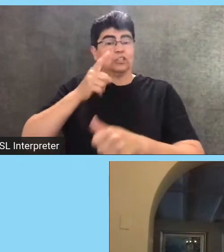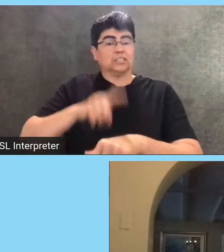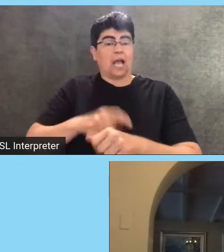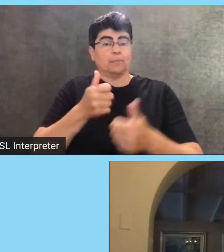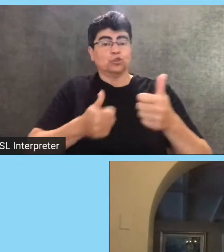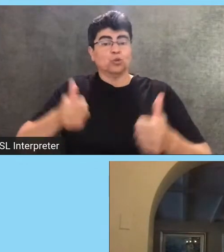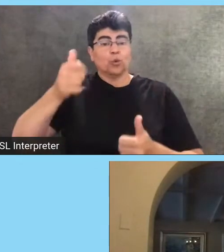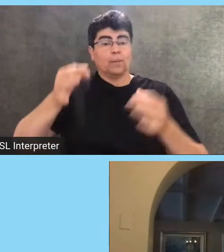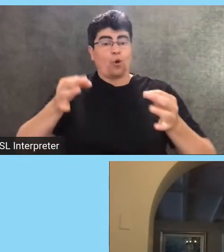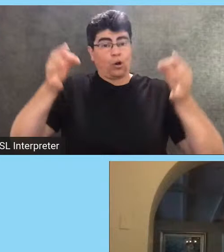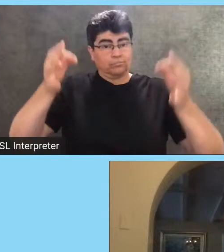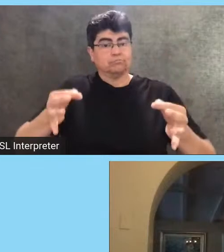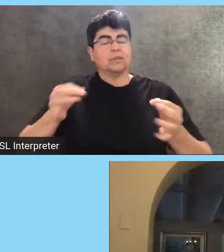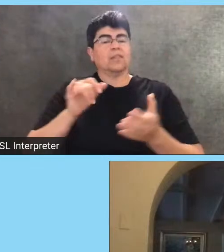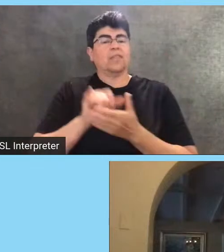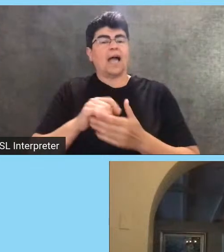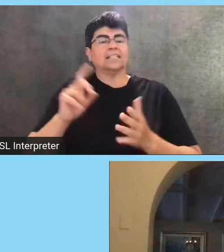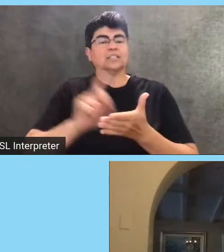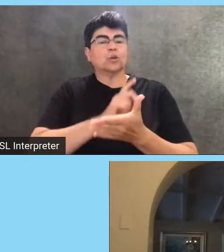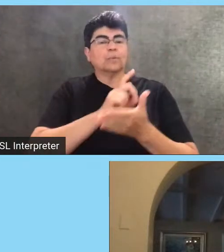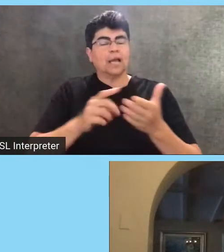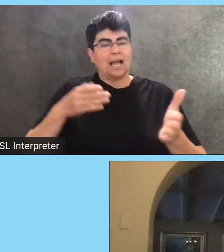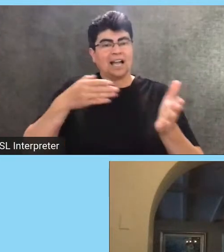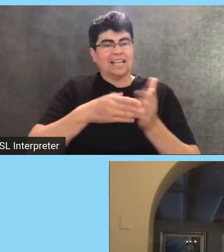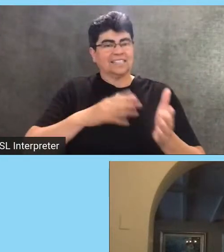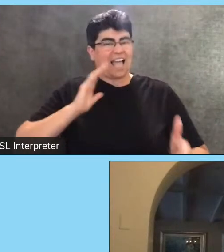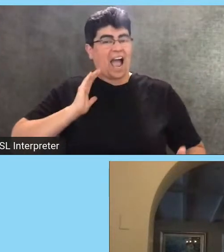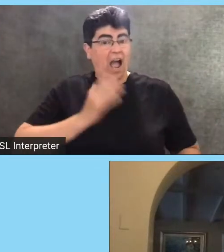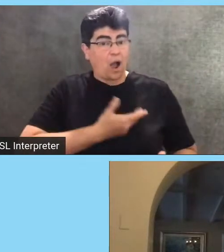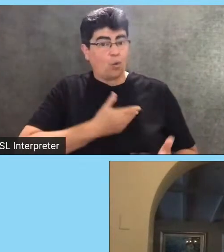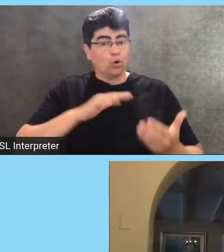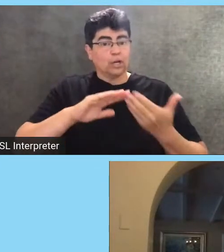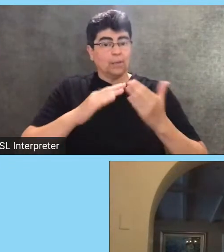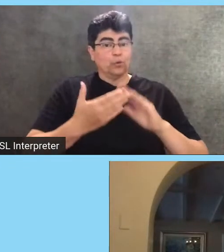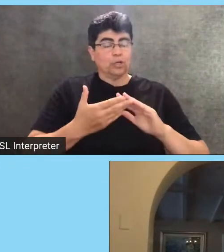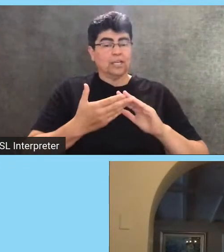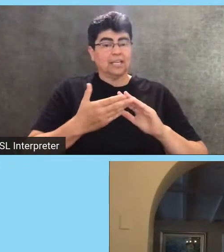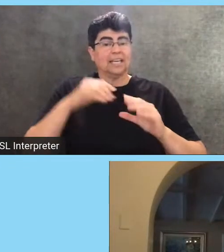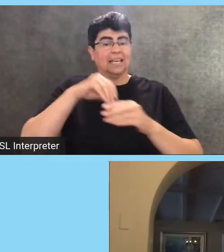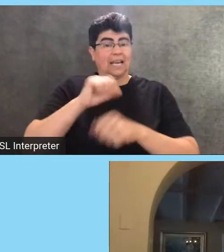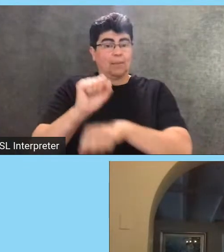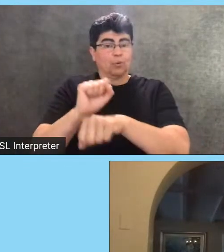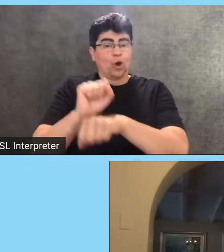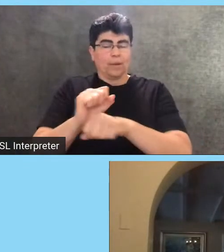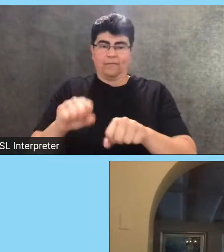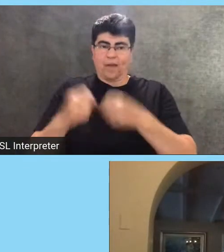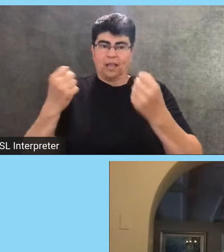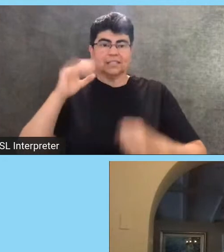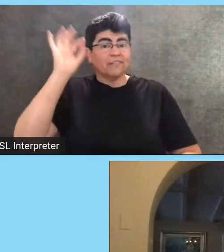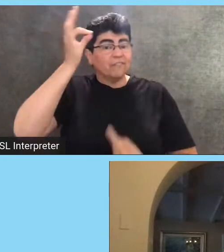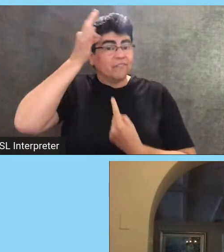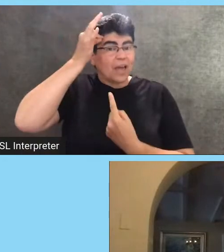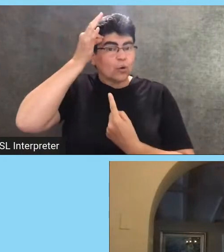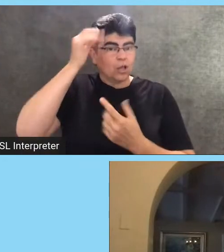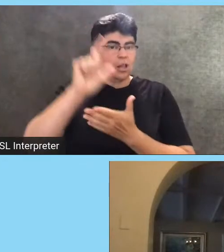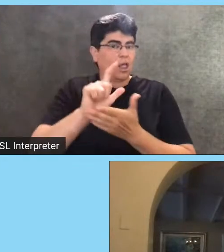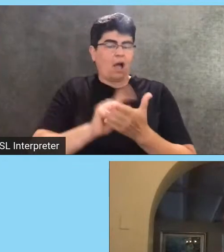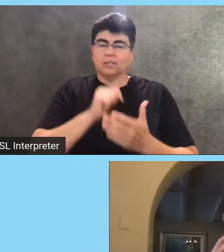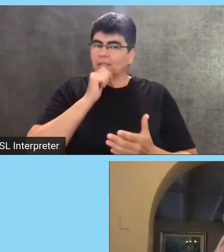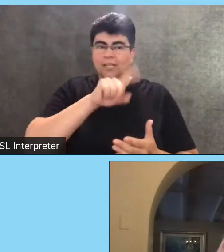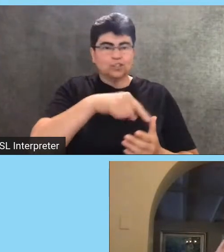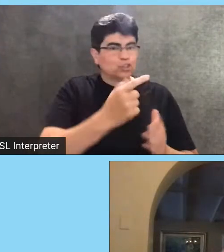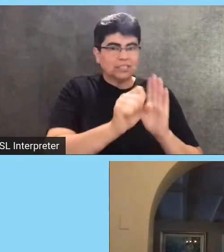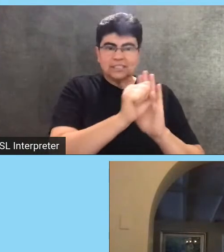held that discrimination against our community in employment violates federal law, not just state